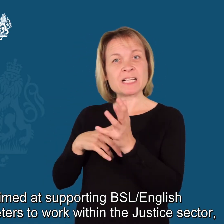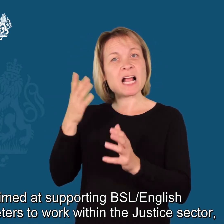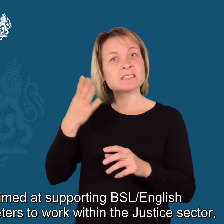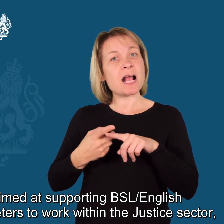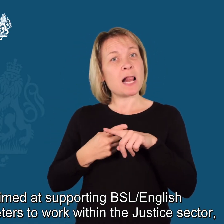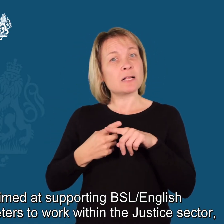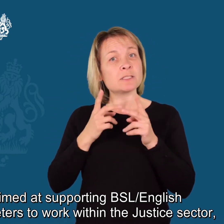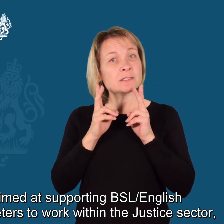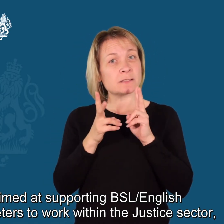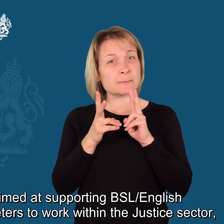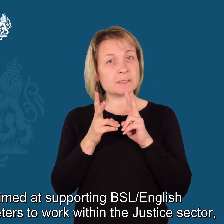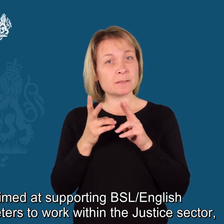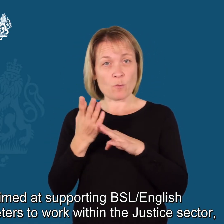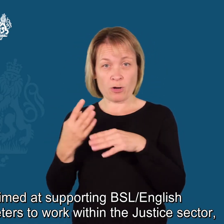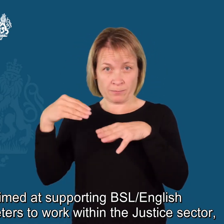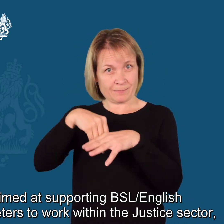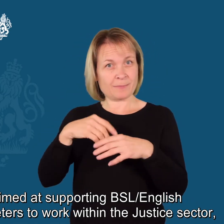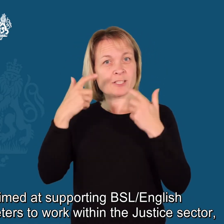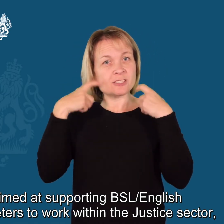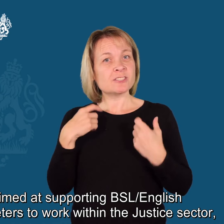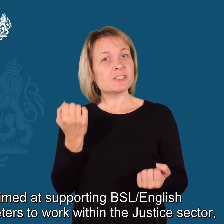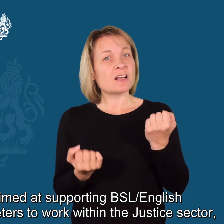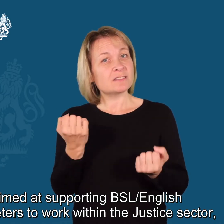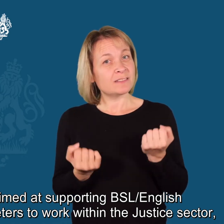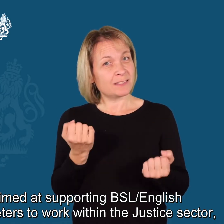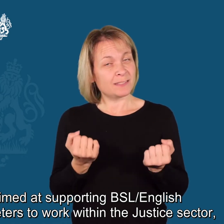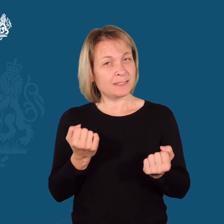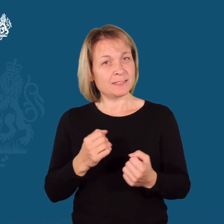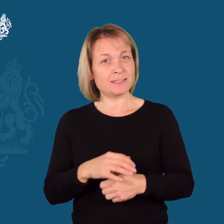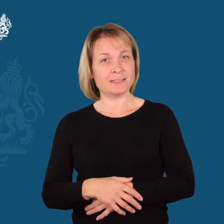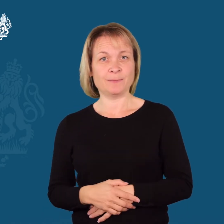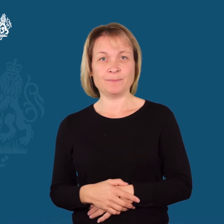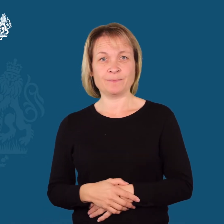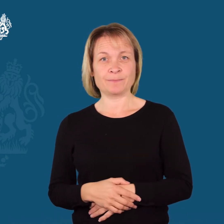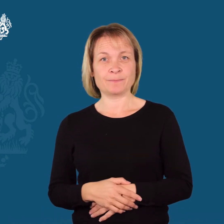sector with a view to informing a longer-term approach.